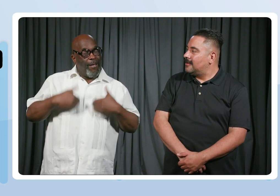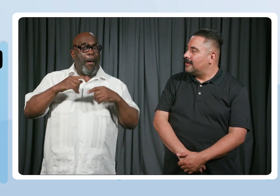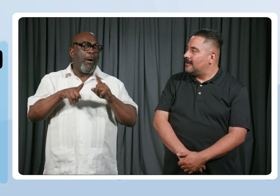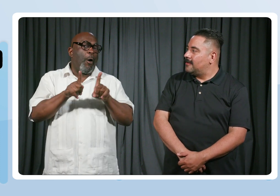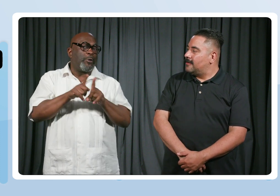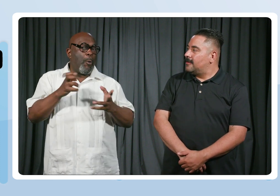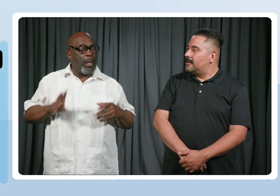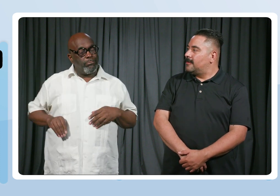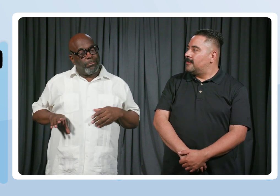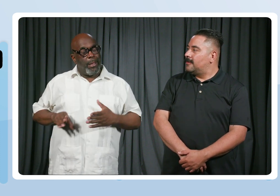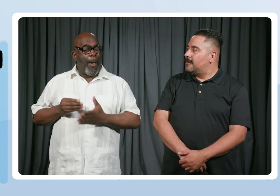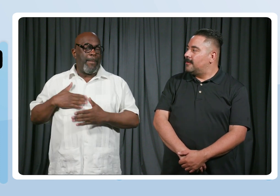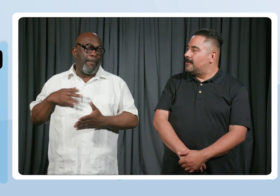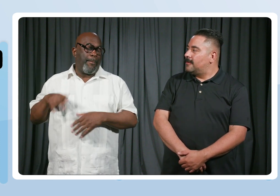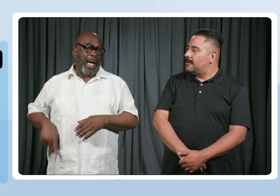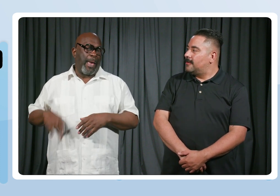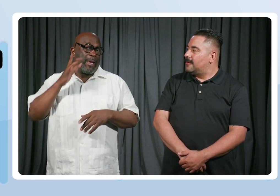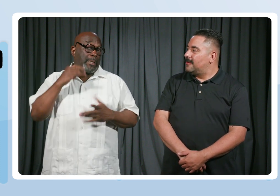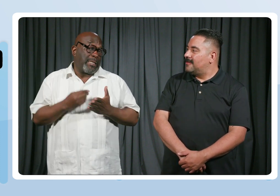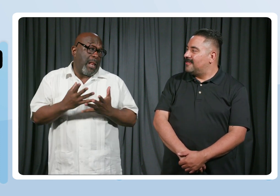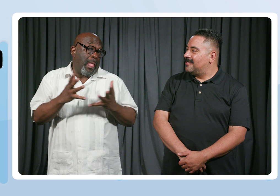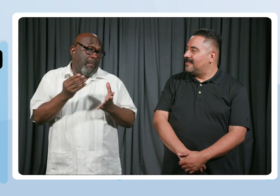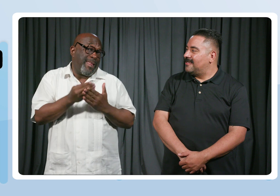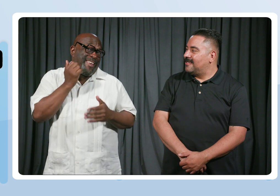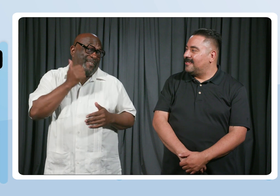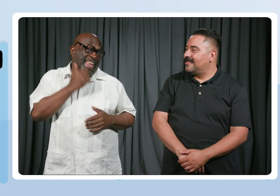money in my pocket because I spend a lot of money every day. So it's